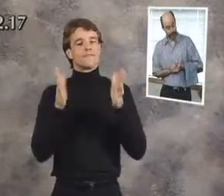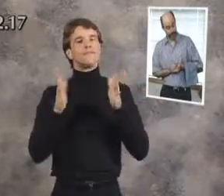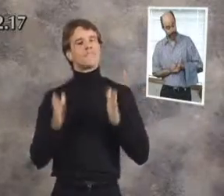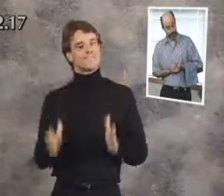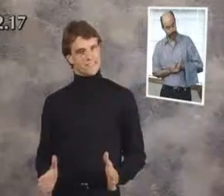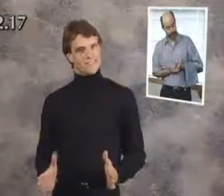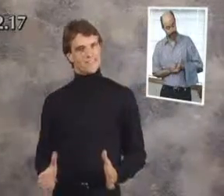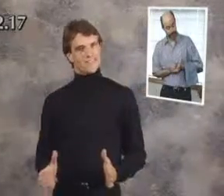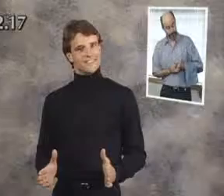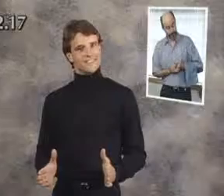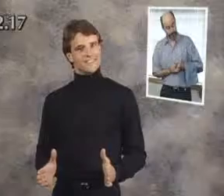Waiter.